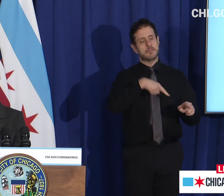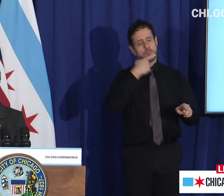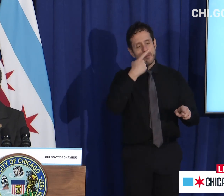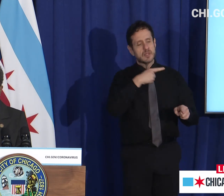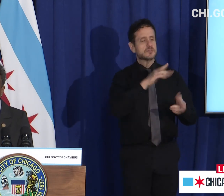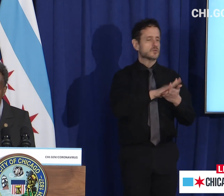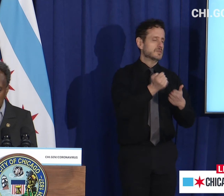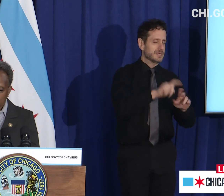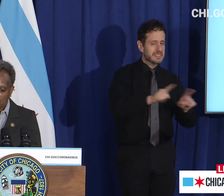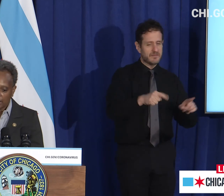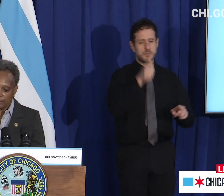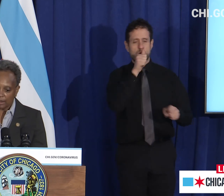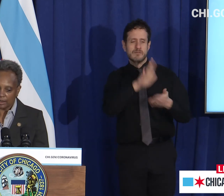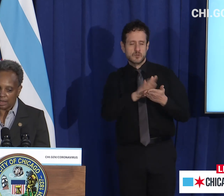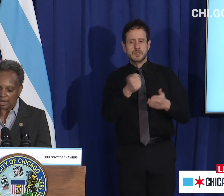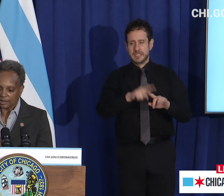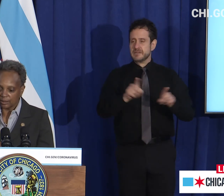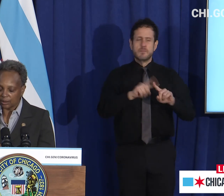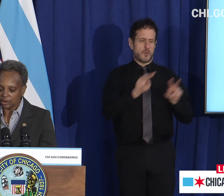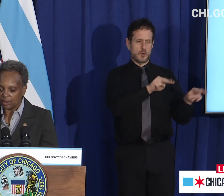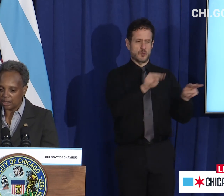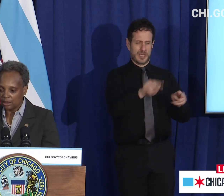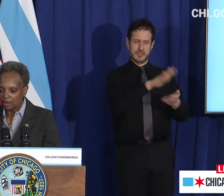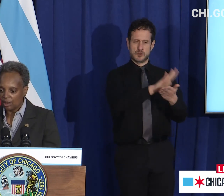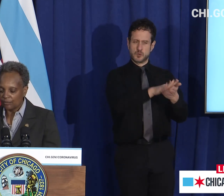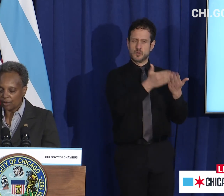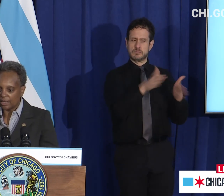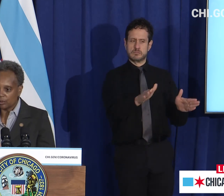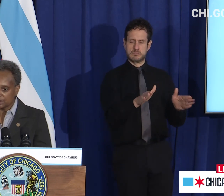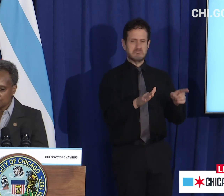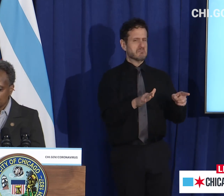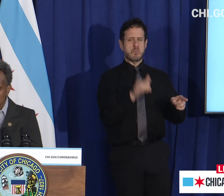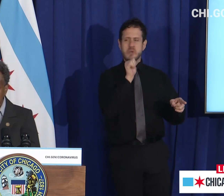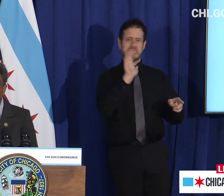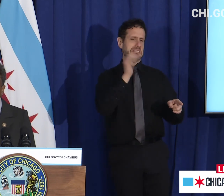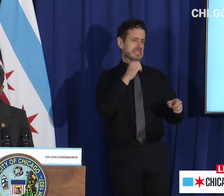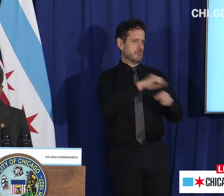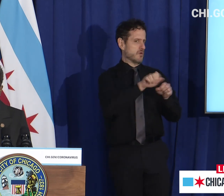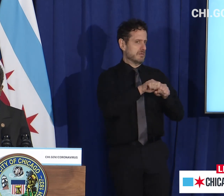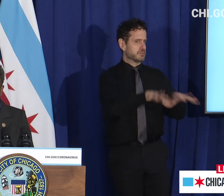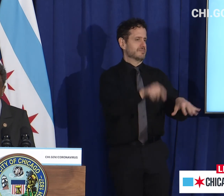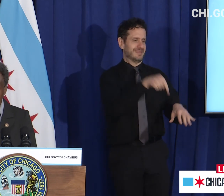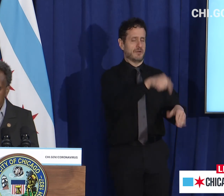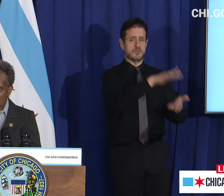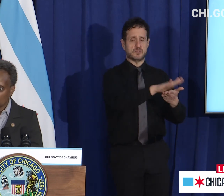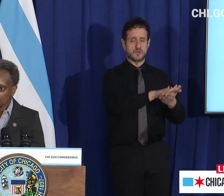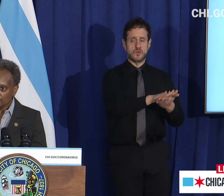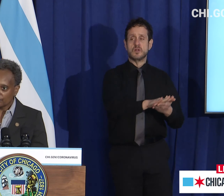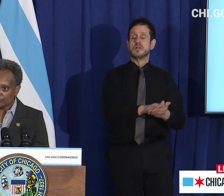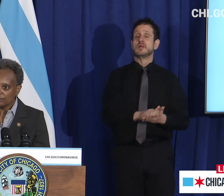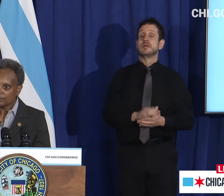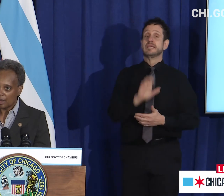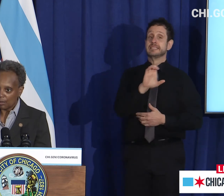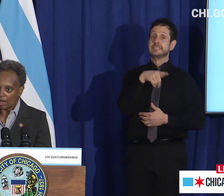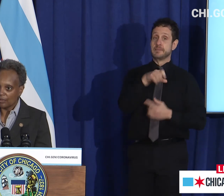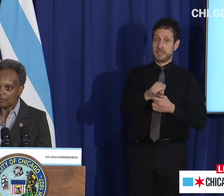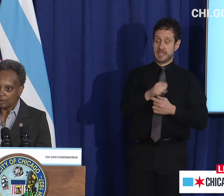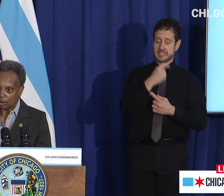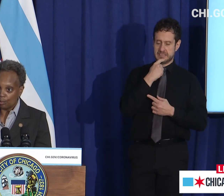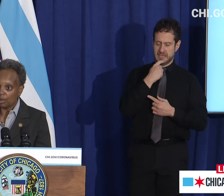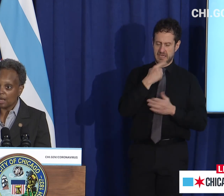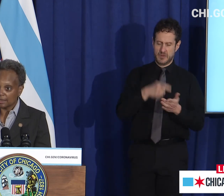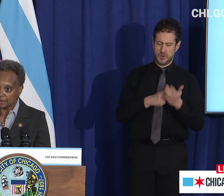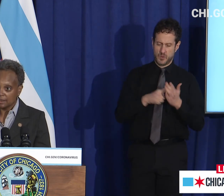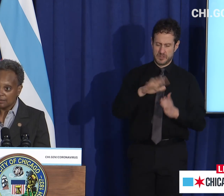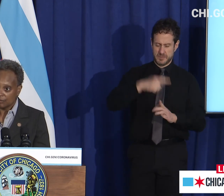closely. And what we're talking about in the announcement that was made on Friday with CPS is this. It takes about a month